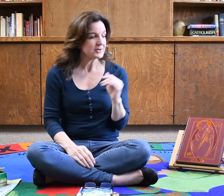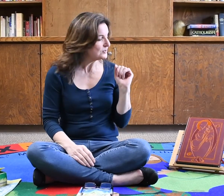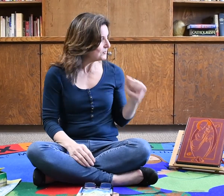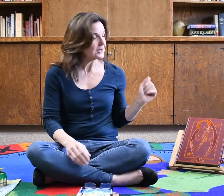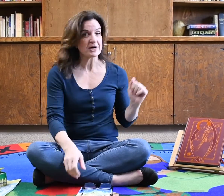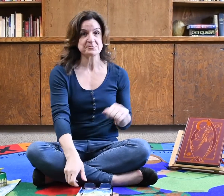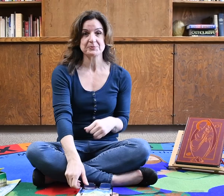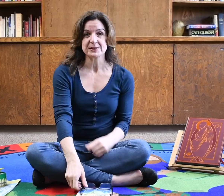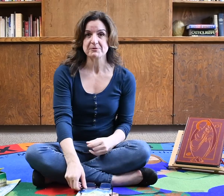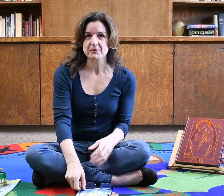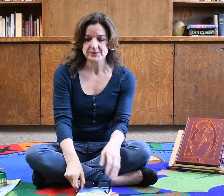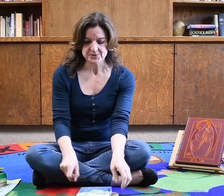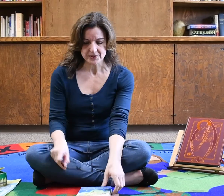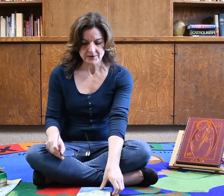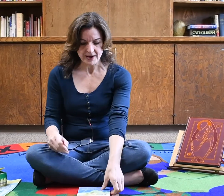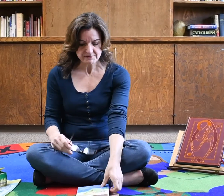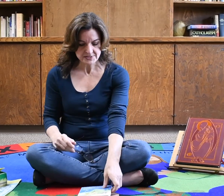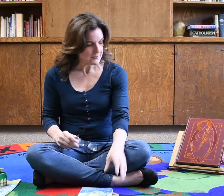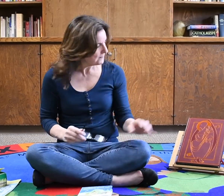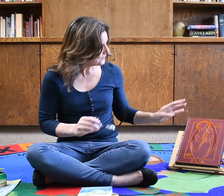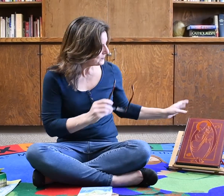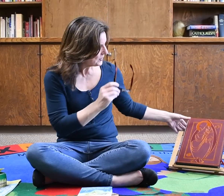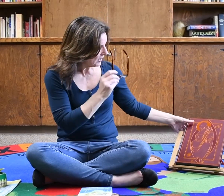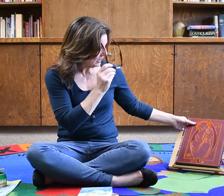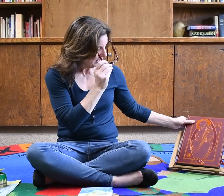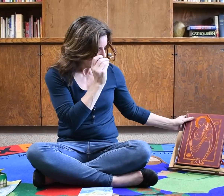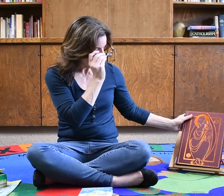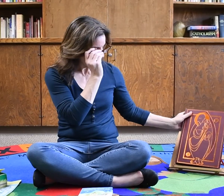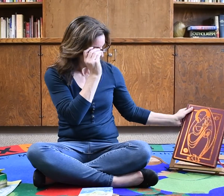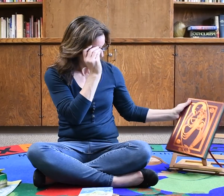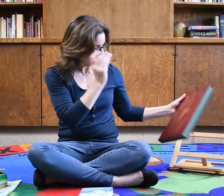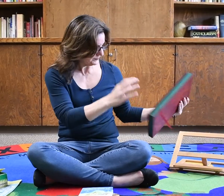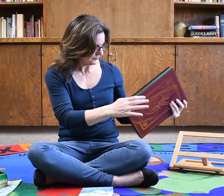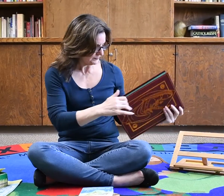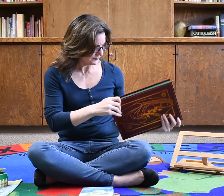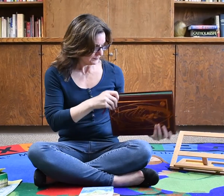So I'm going to do our gospel reading before we do our craft.